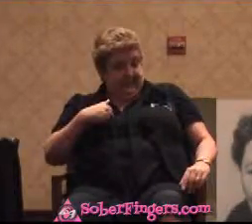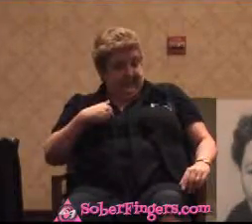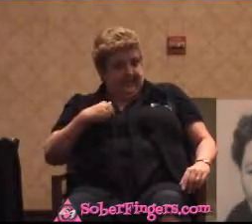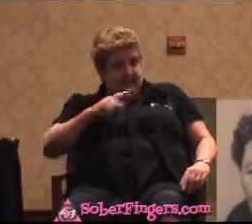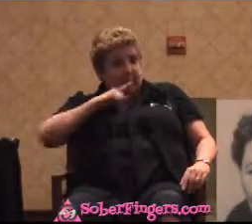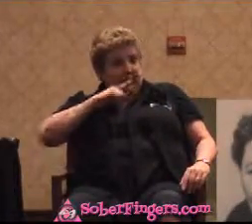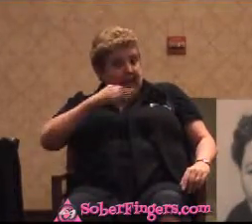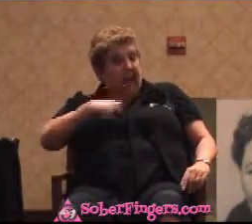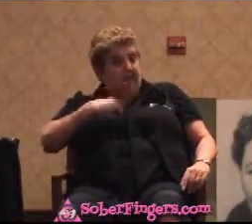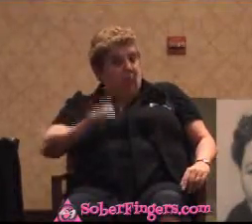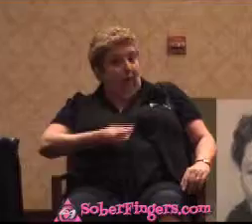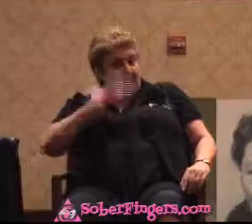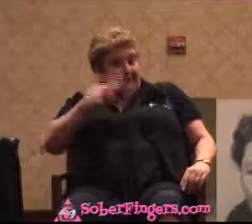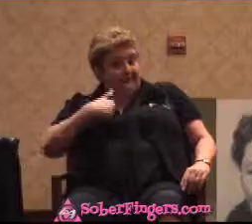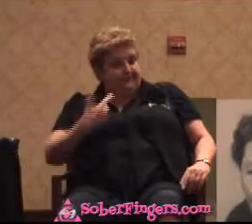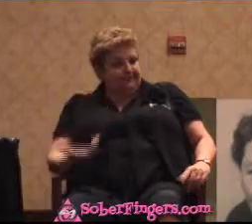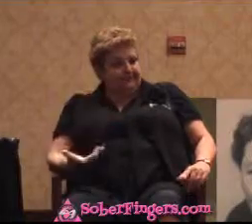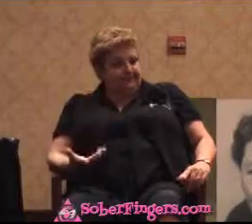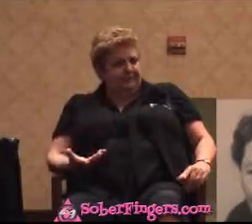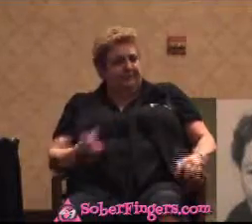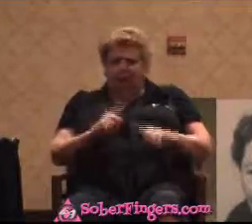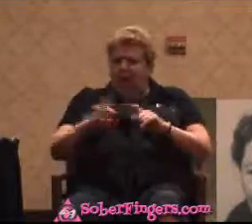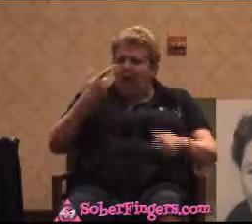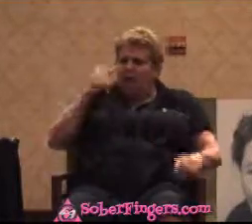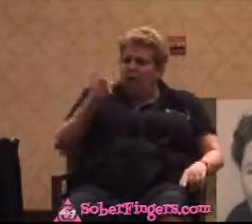girl. Even though I look exactly like I look today.